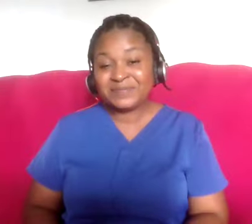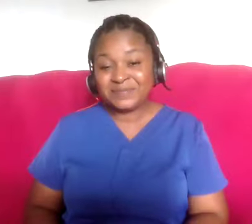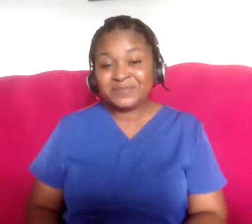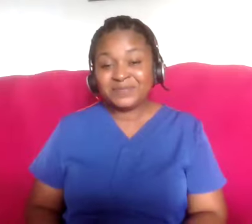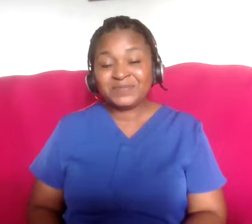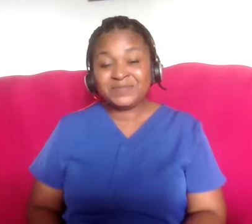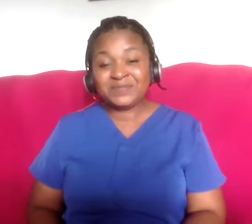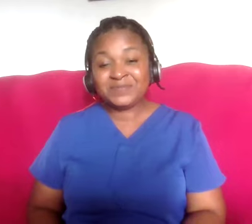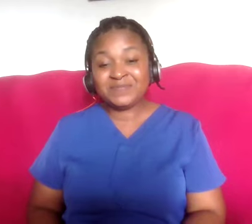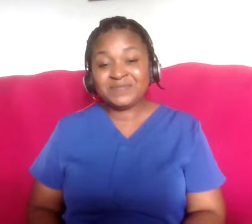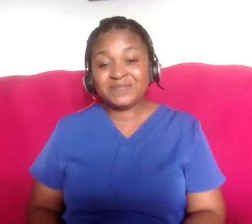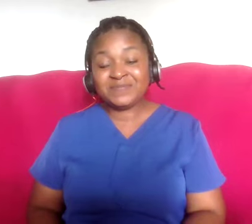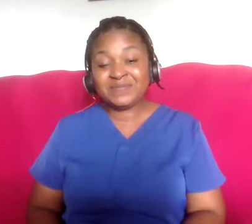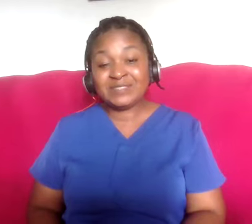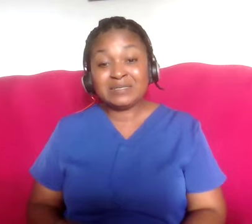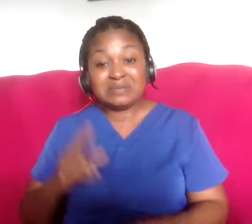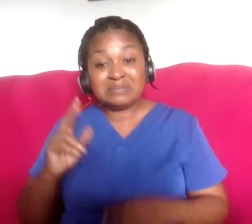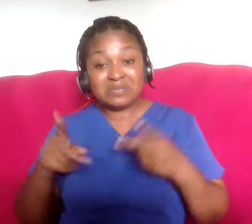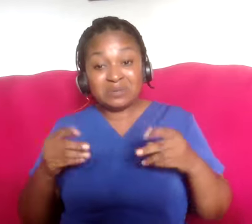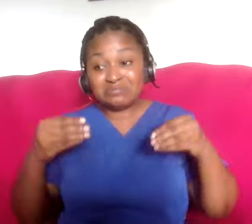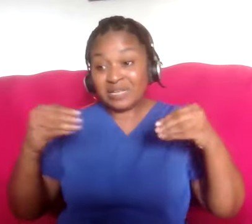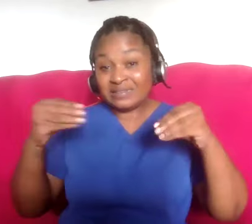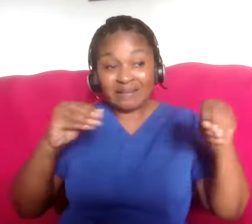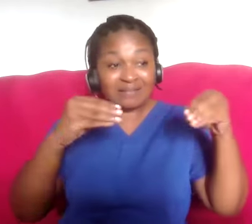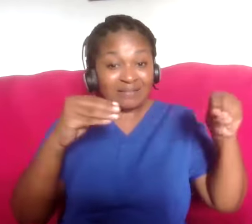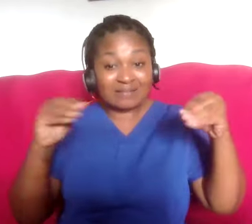and vendors sell colorful fireworks.